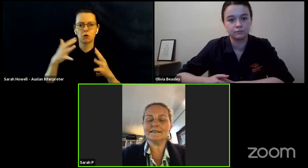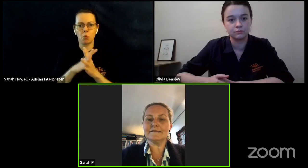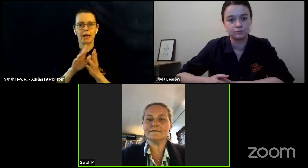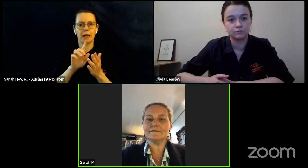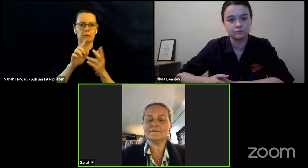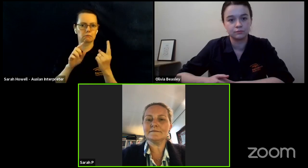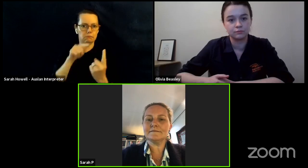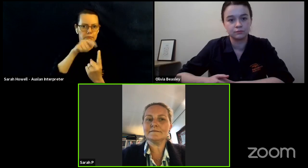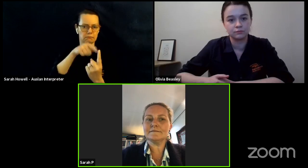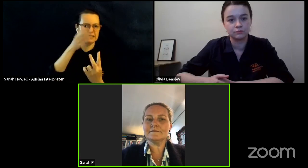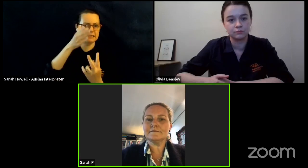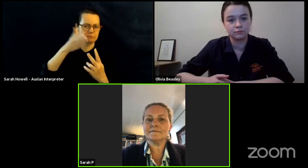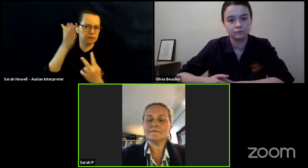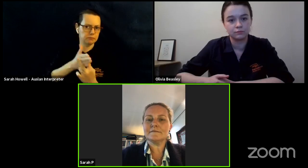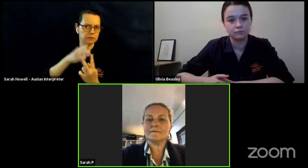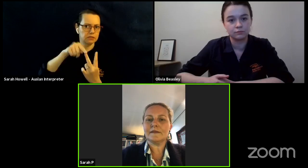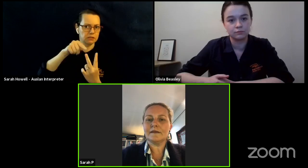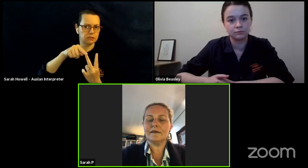apart.